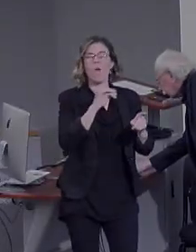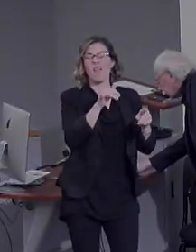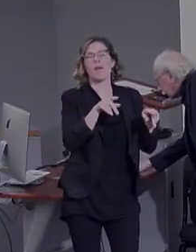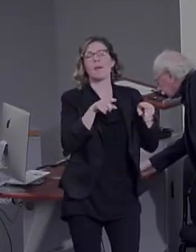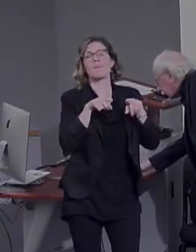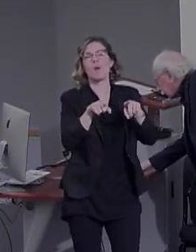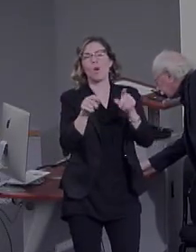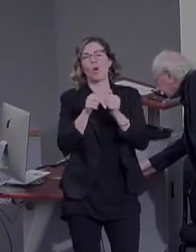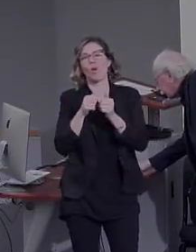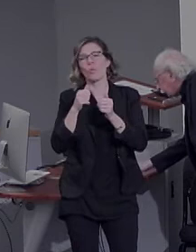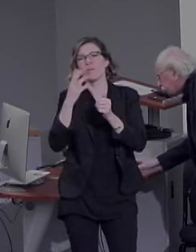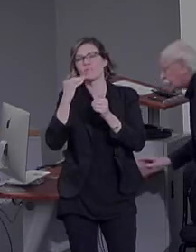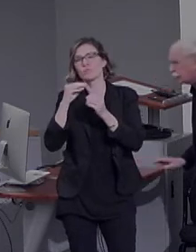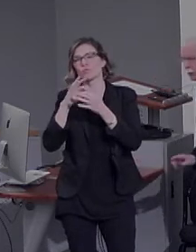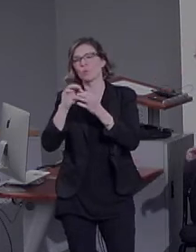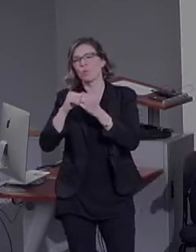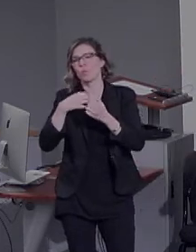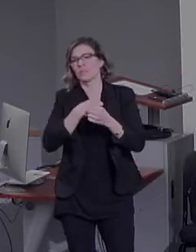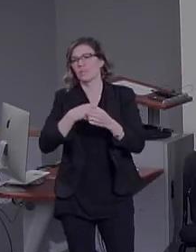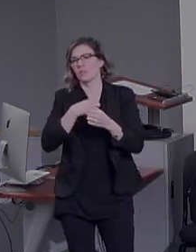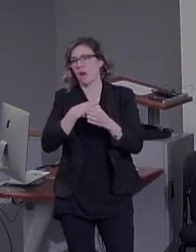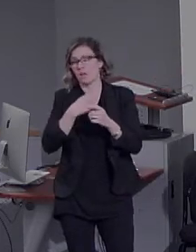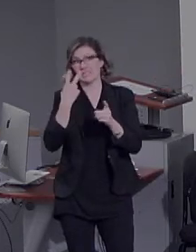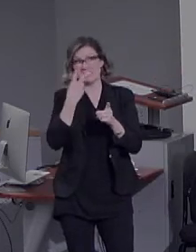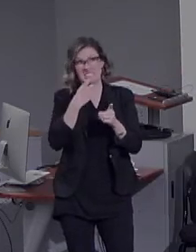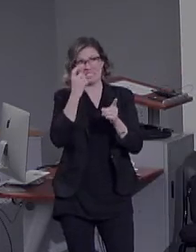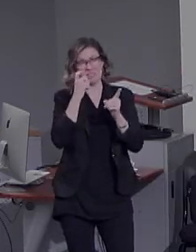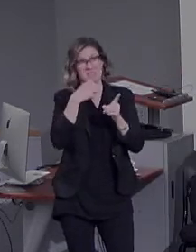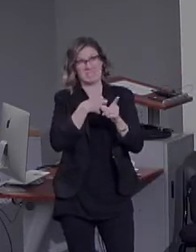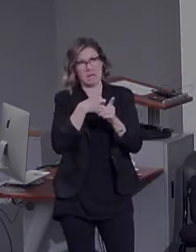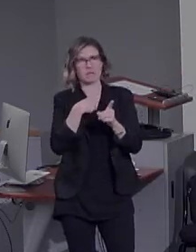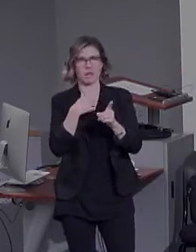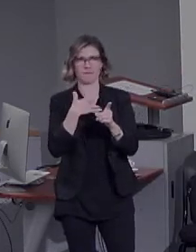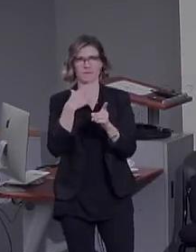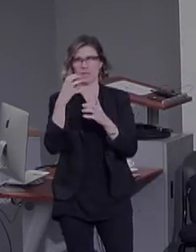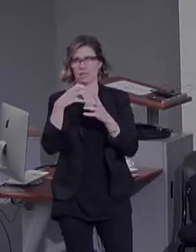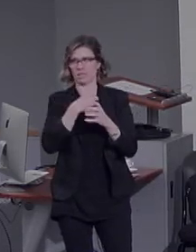the other stuff here. I think I have to stress again that